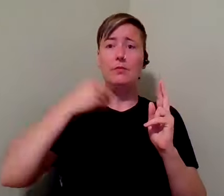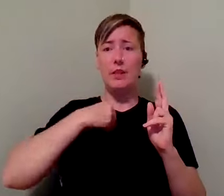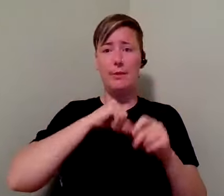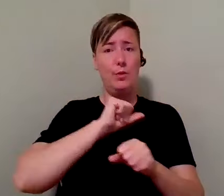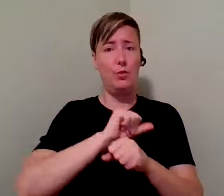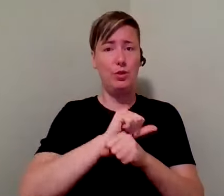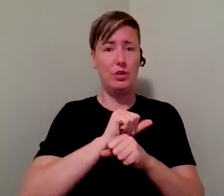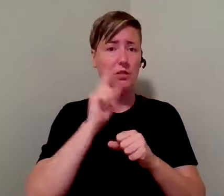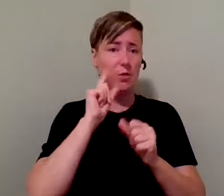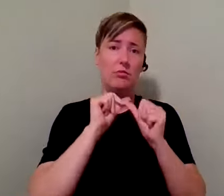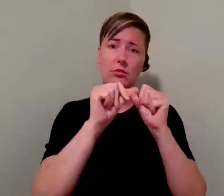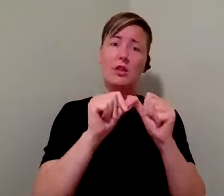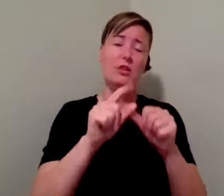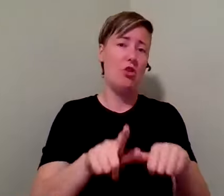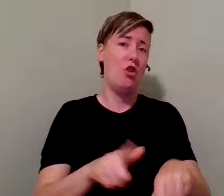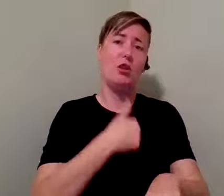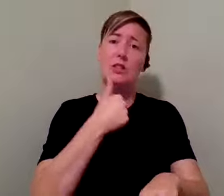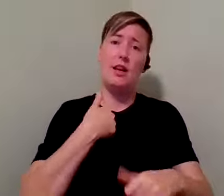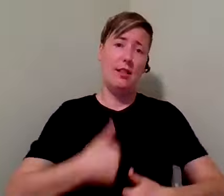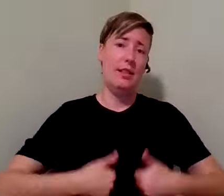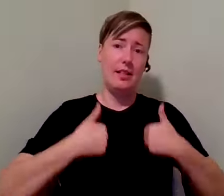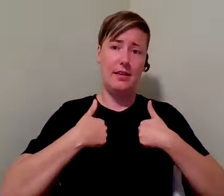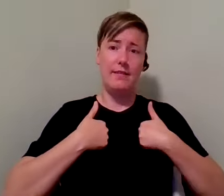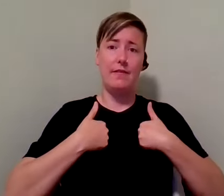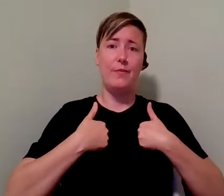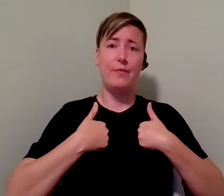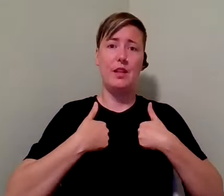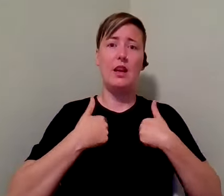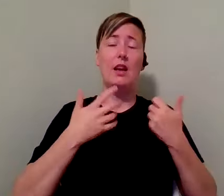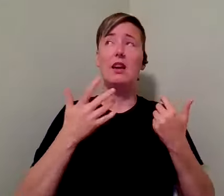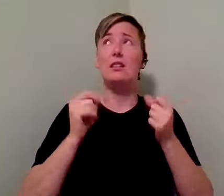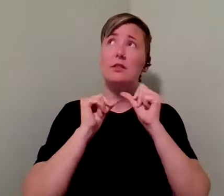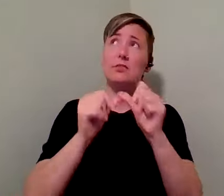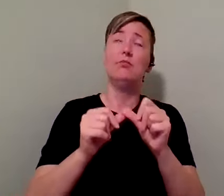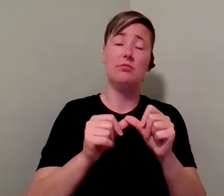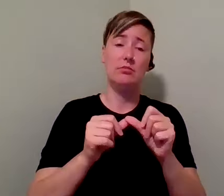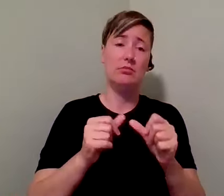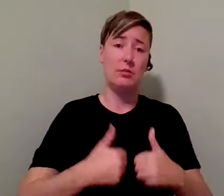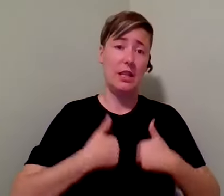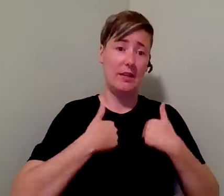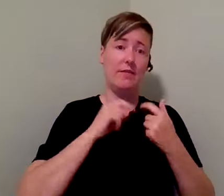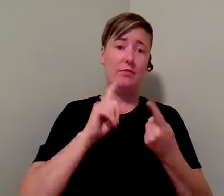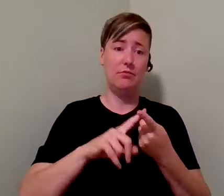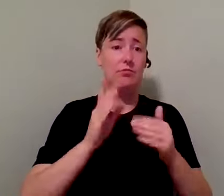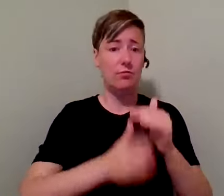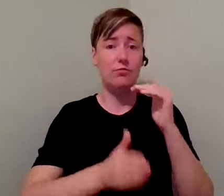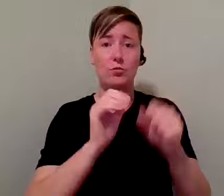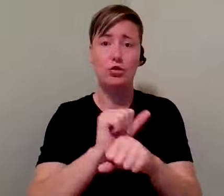live, and lets me live for as long as I work. And ever since I've stopped doing God's job, there's plenty of